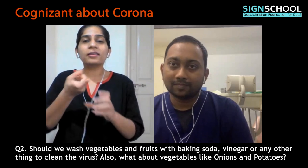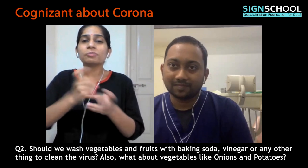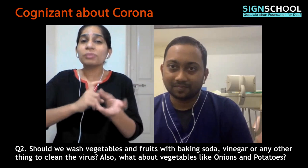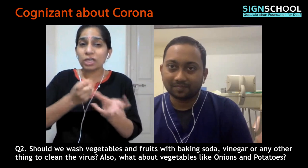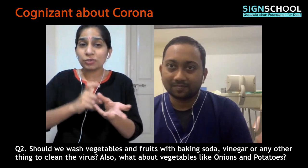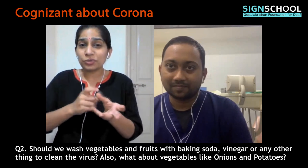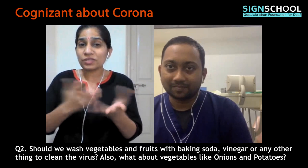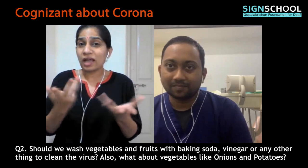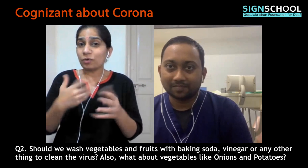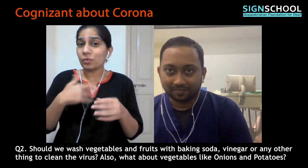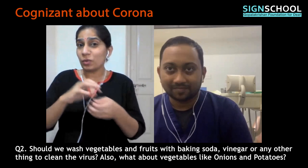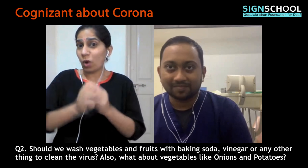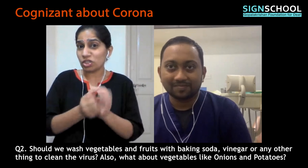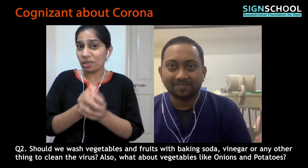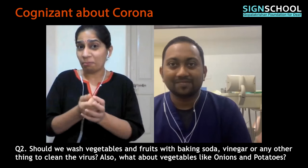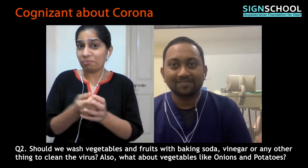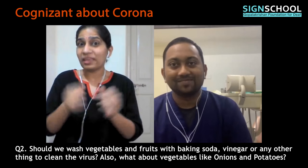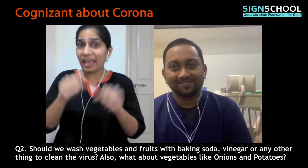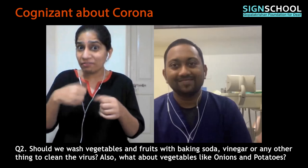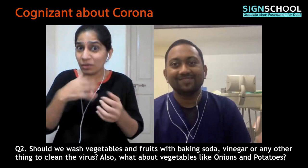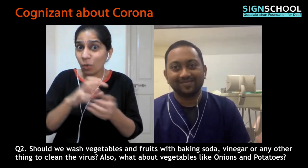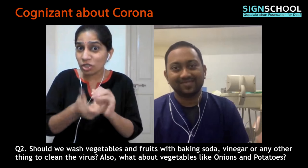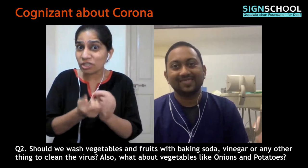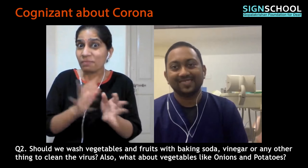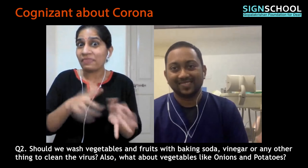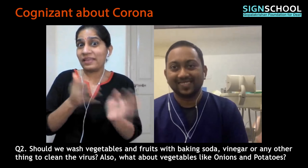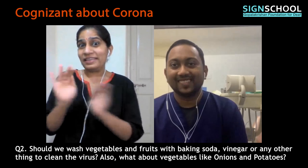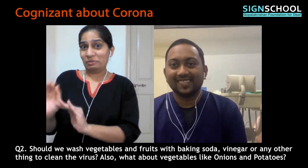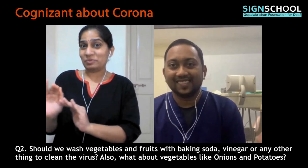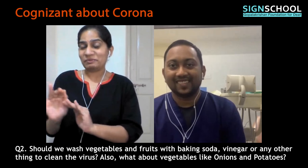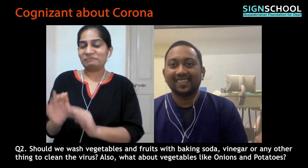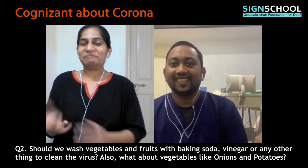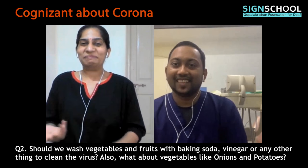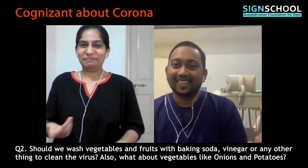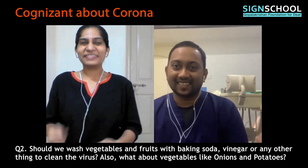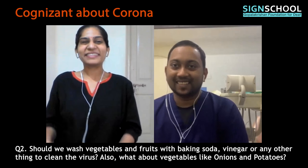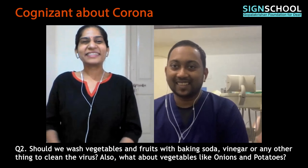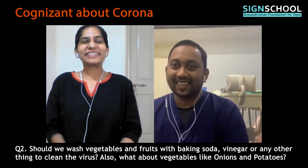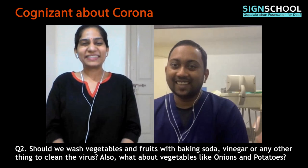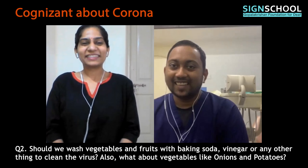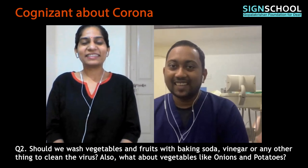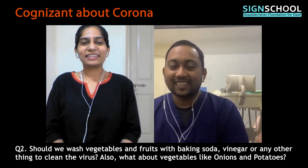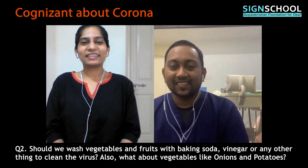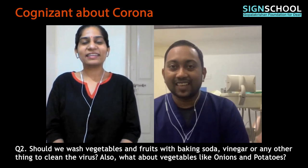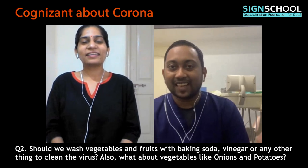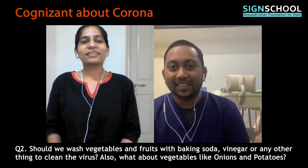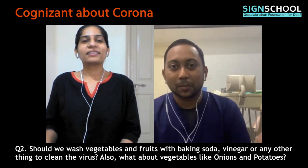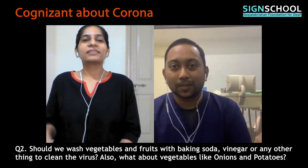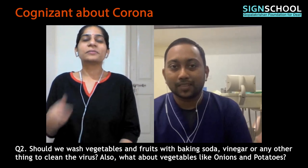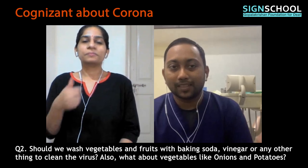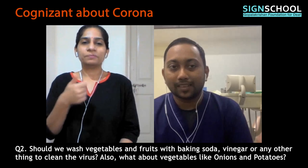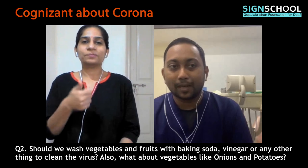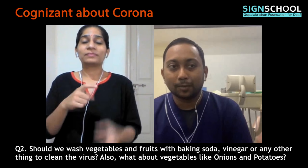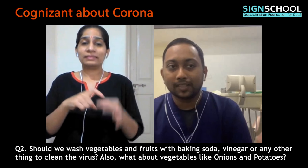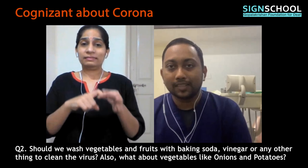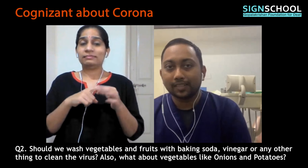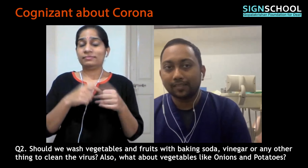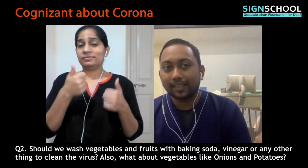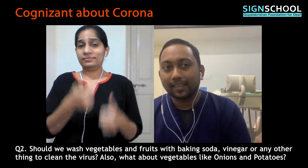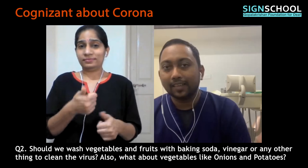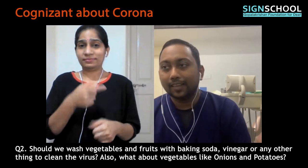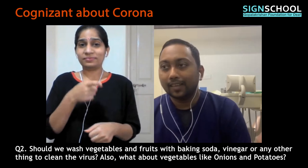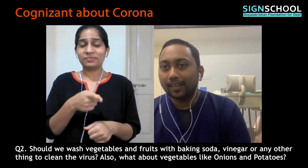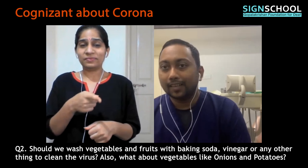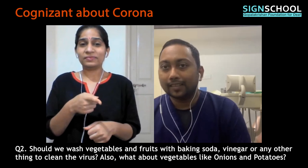onions and potatoes? How do we wash them? Can we wash them and then keep? Yes, yeah. It's a very nice question, and I would say